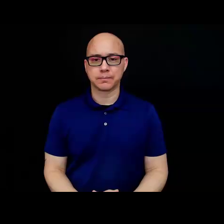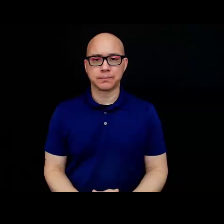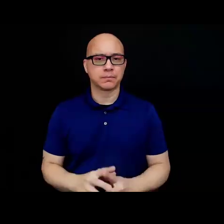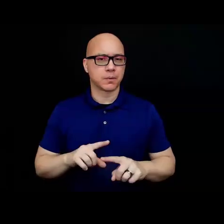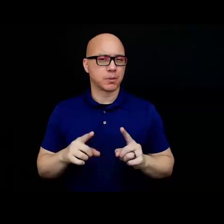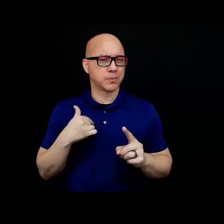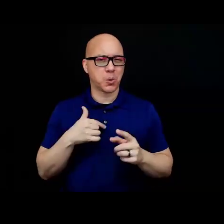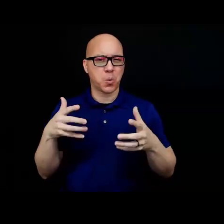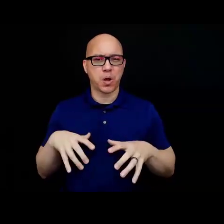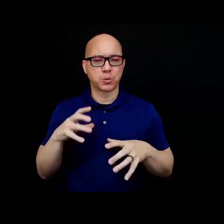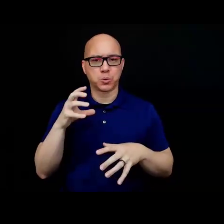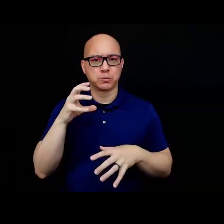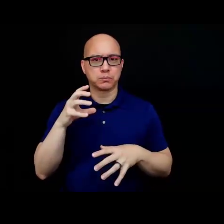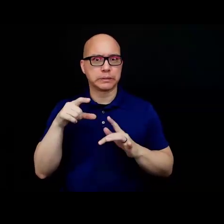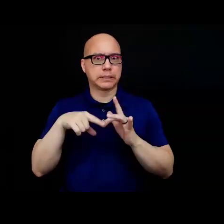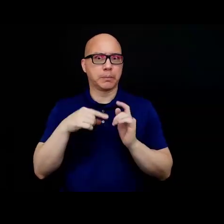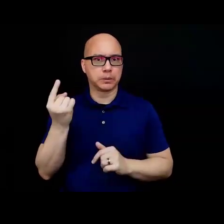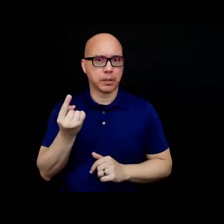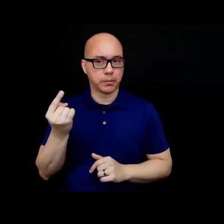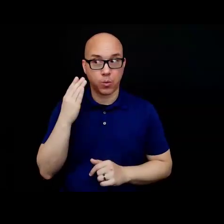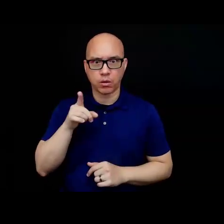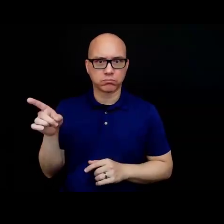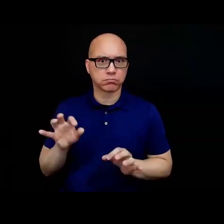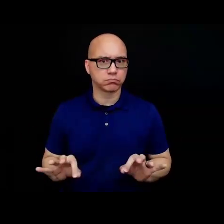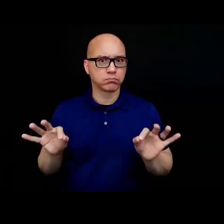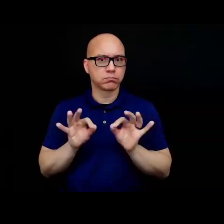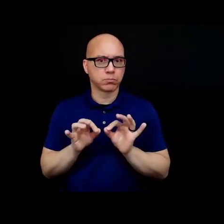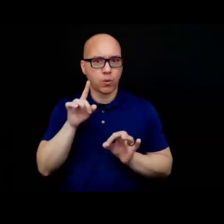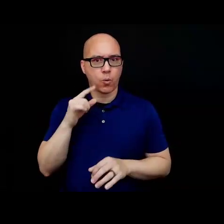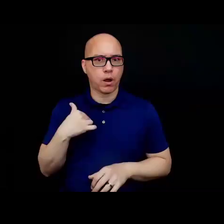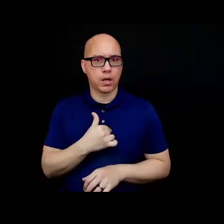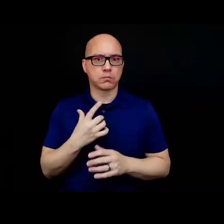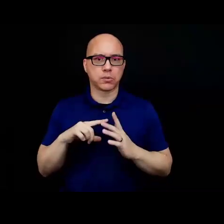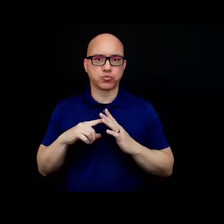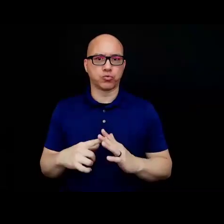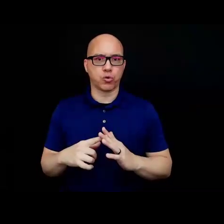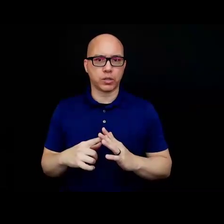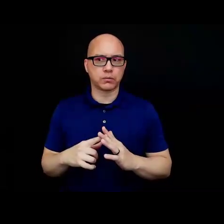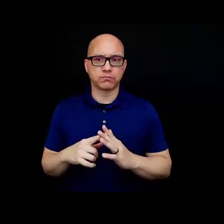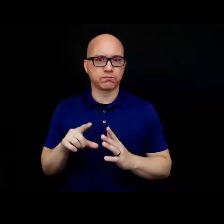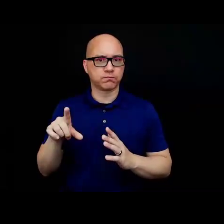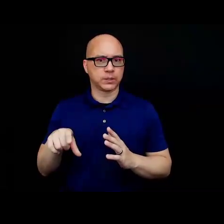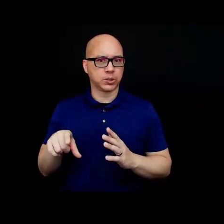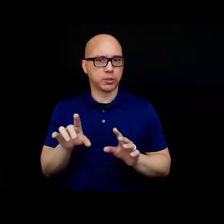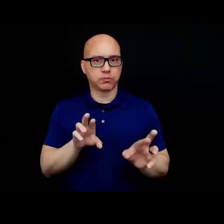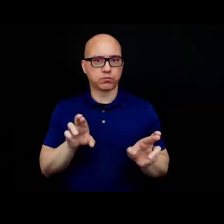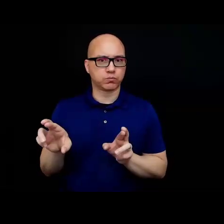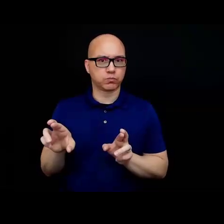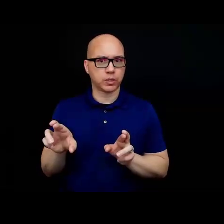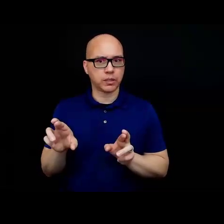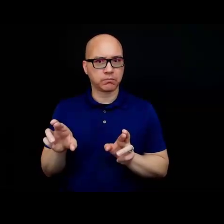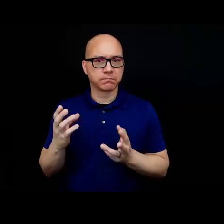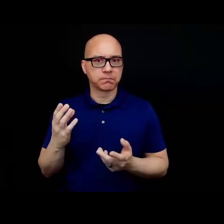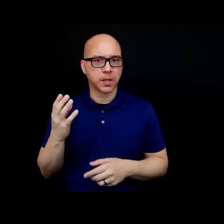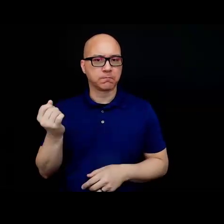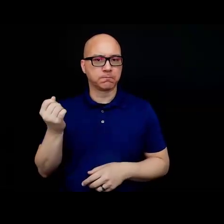miss anything, because these are very important to those of us who are starting and need to be prepared and